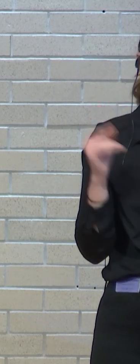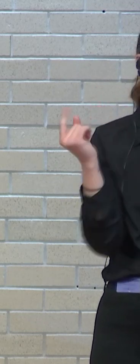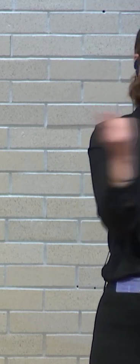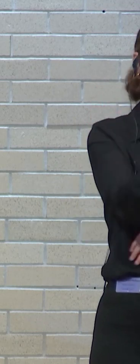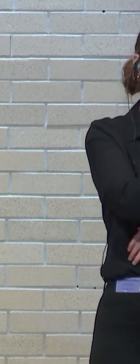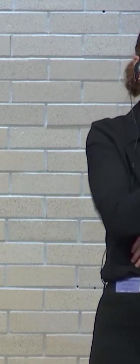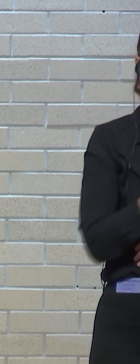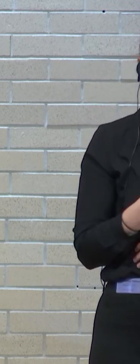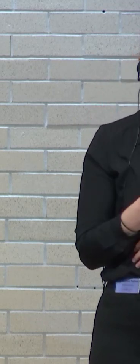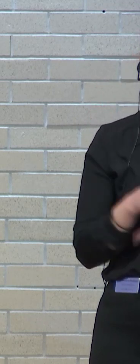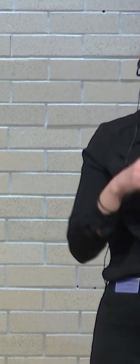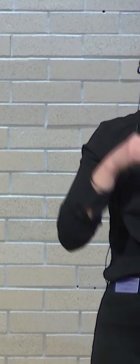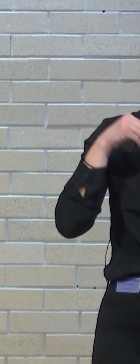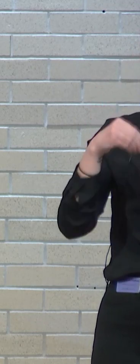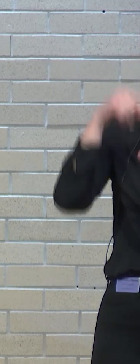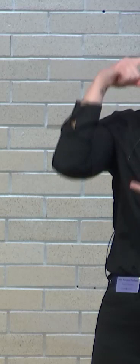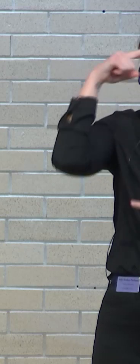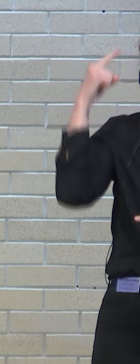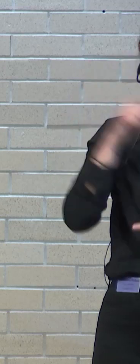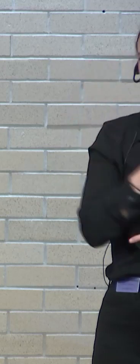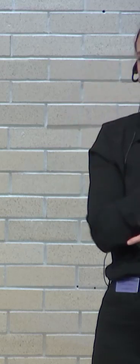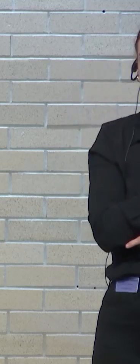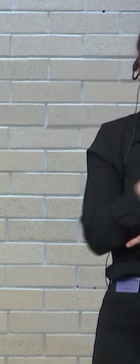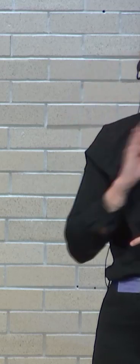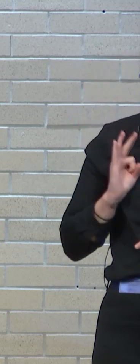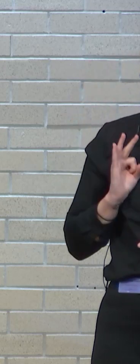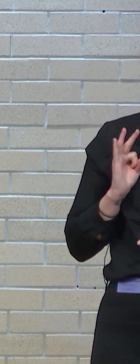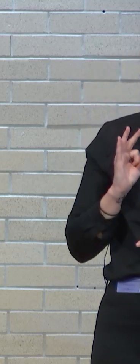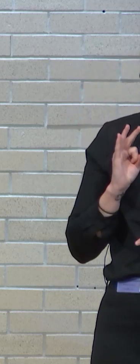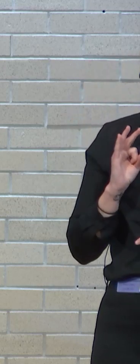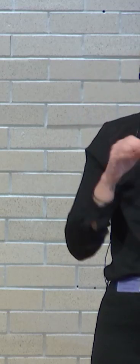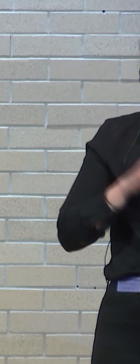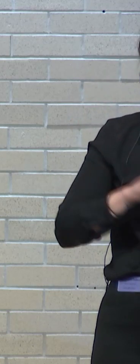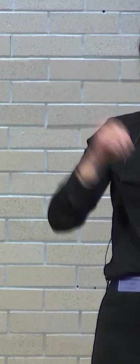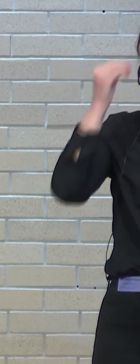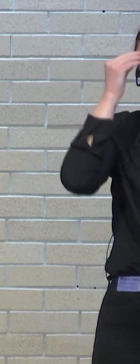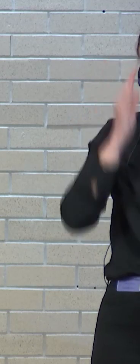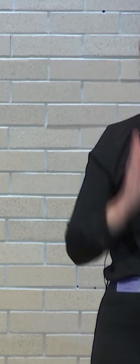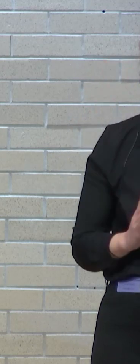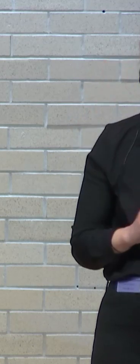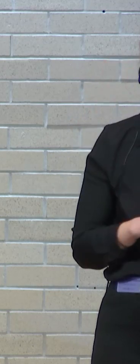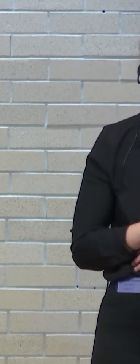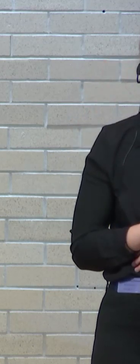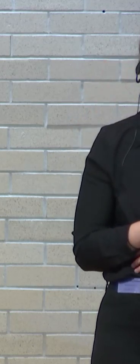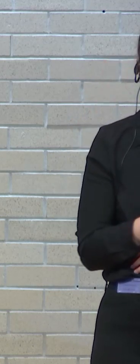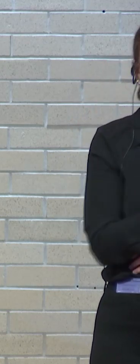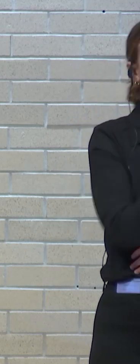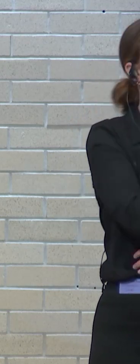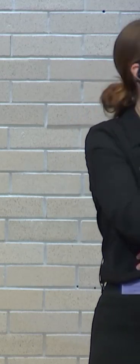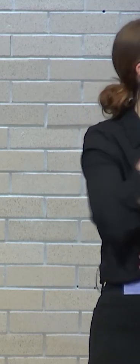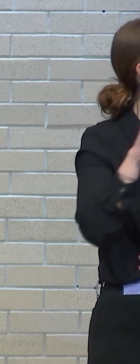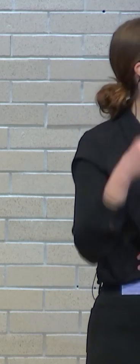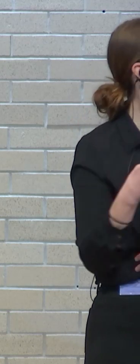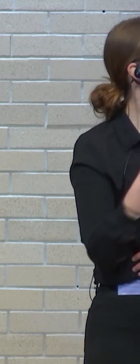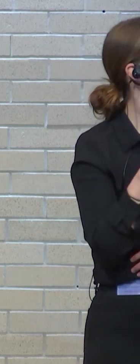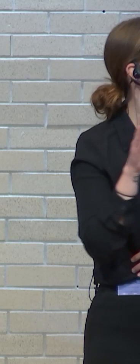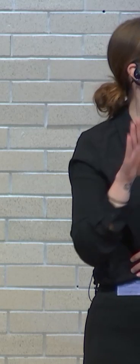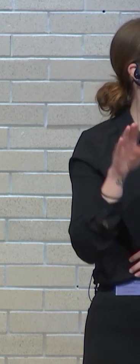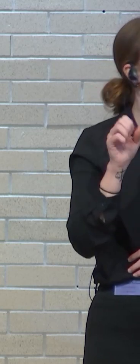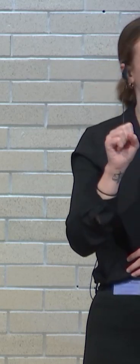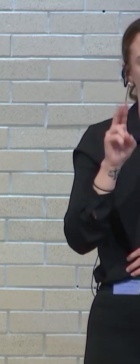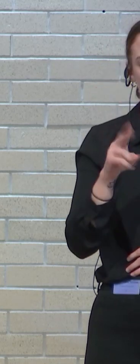have you there. So to get involved, our Instagram is up there, BSU_GC, or you can reach out to us on email